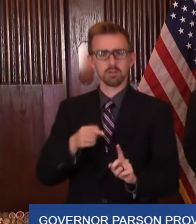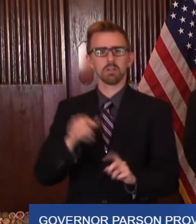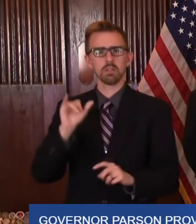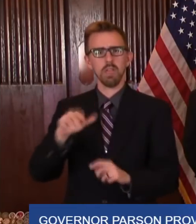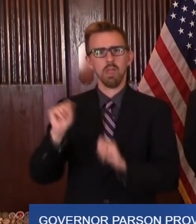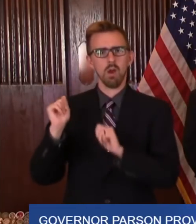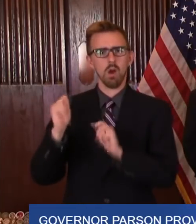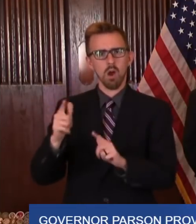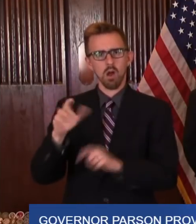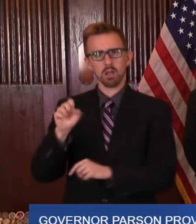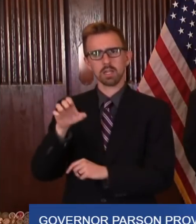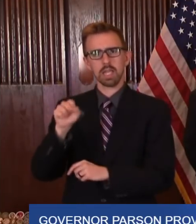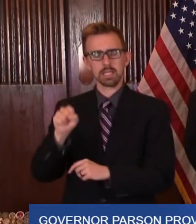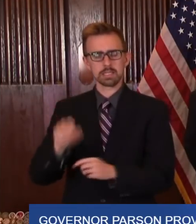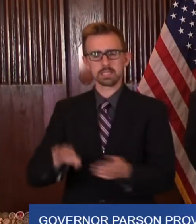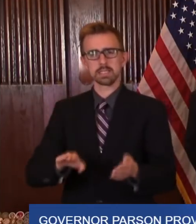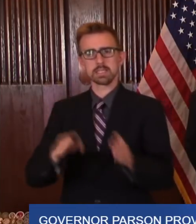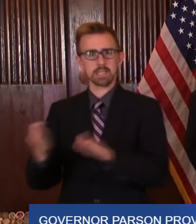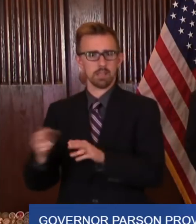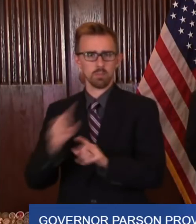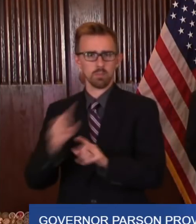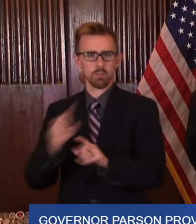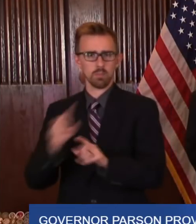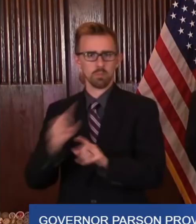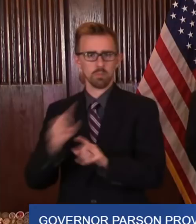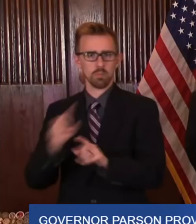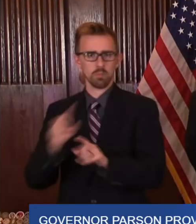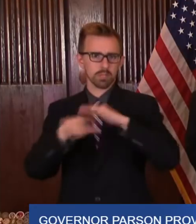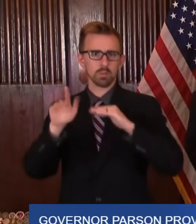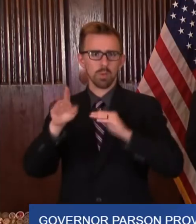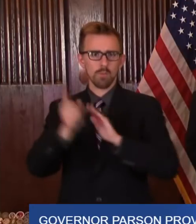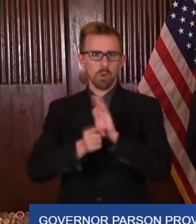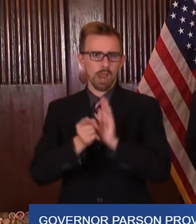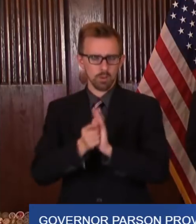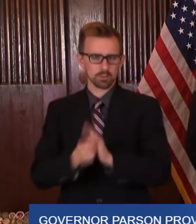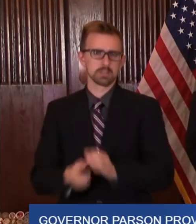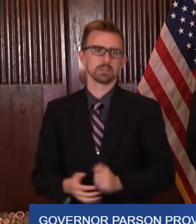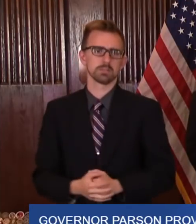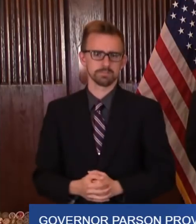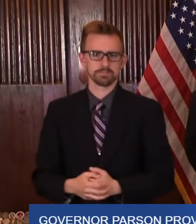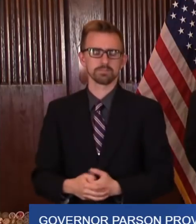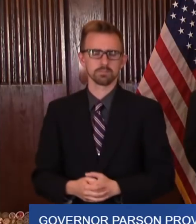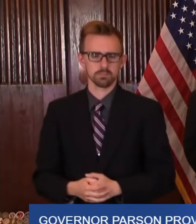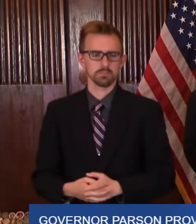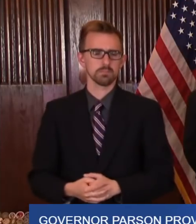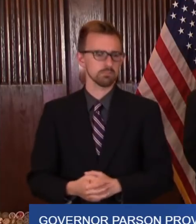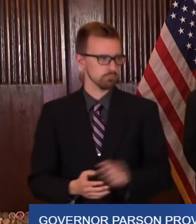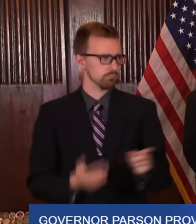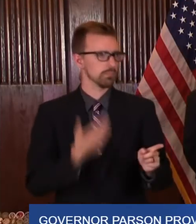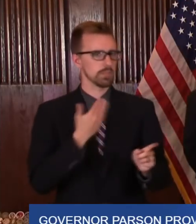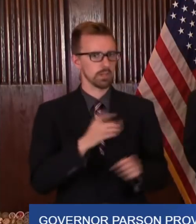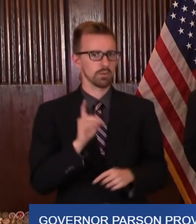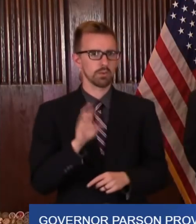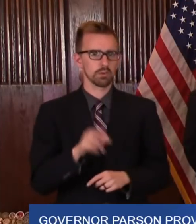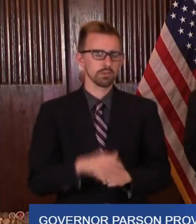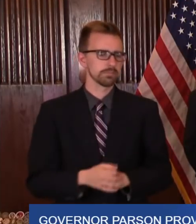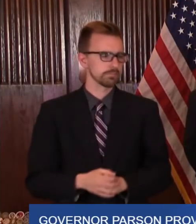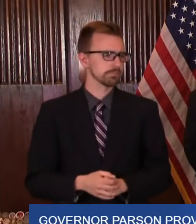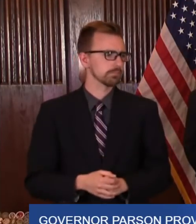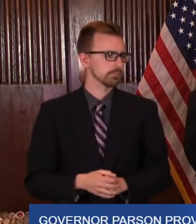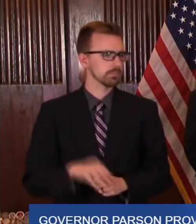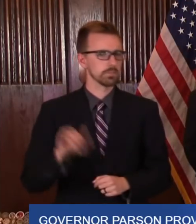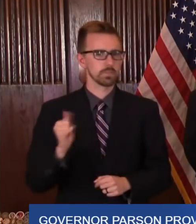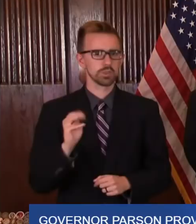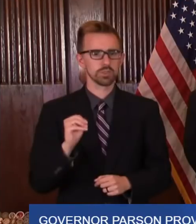all cases and all deaths are reported within 24 hours to us at the state. All right, thank you, Dr. Williams. This question is from